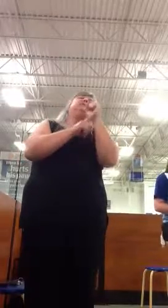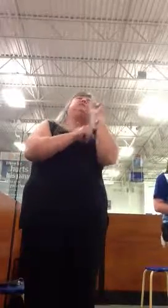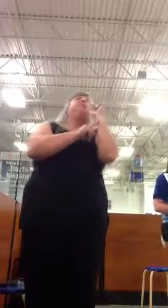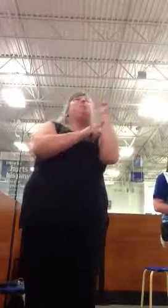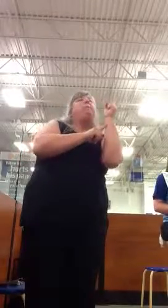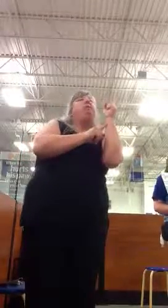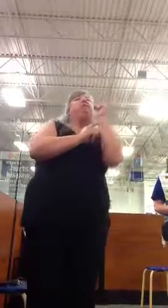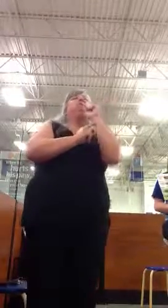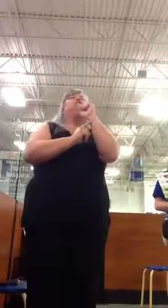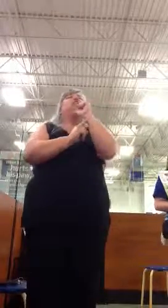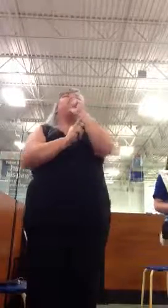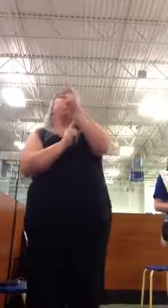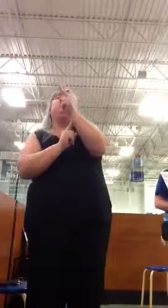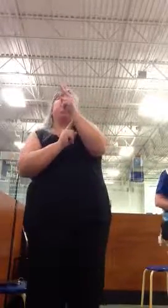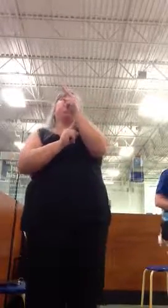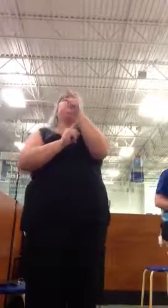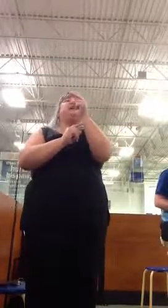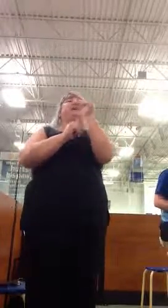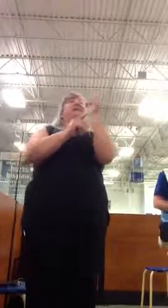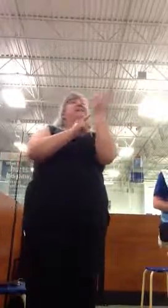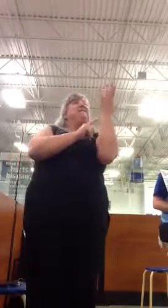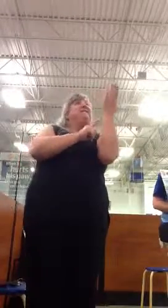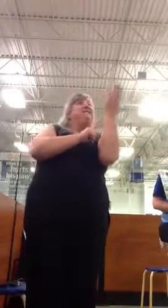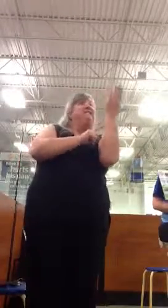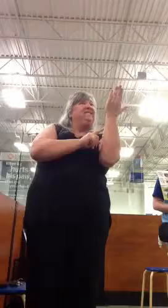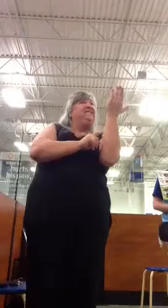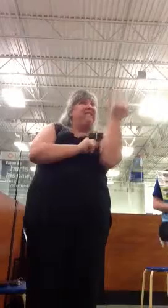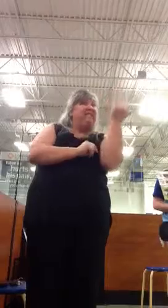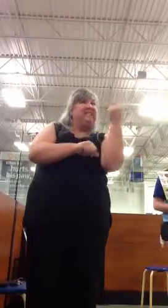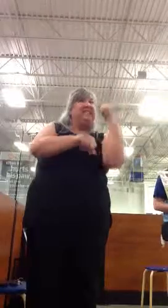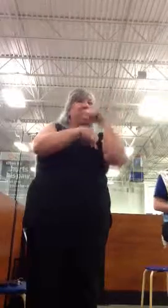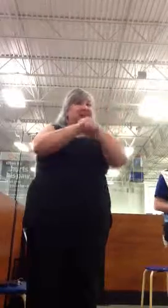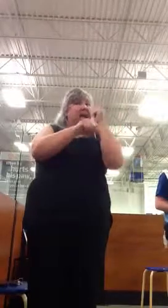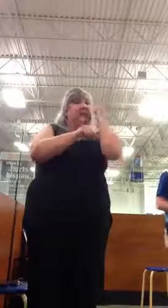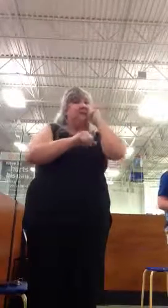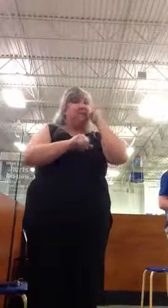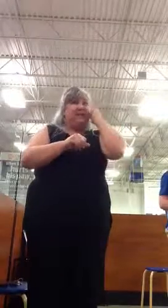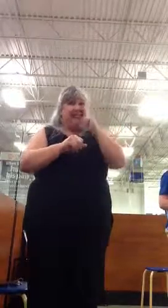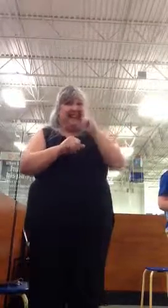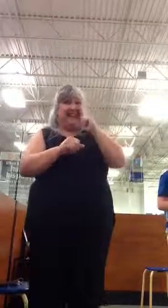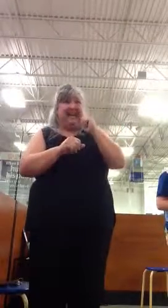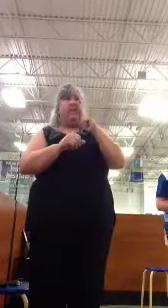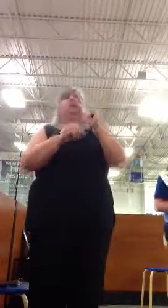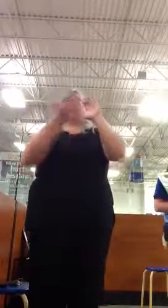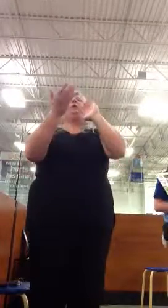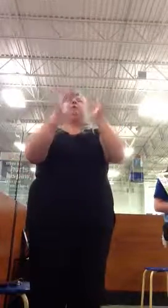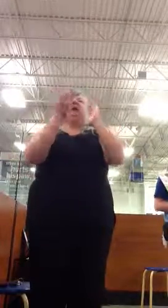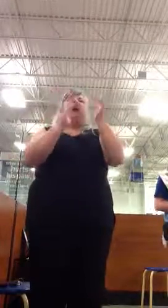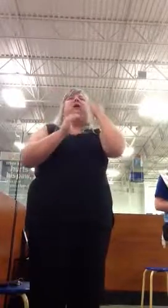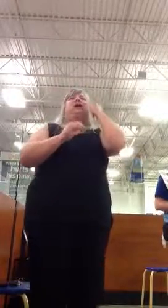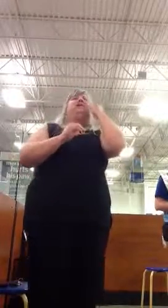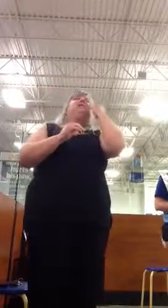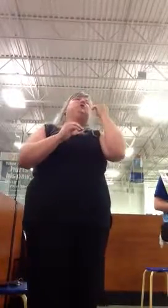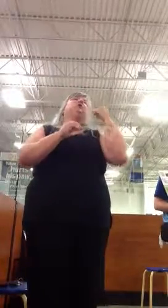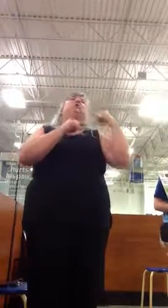time, 15 times a day, than they will if you do it for an hour once a day.